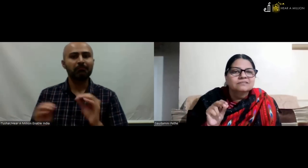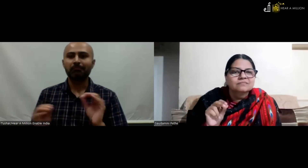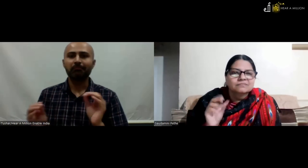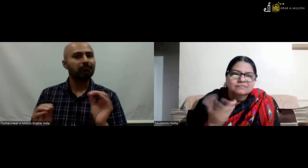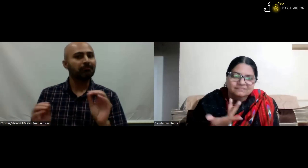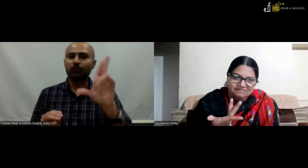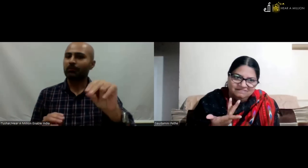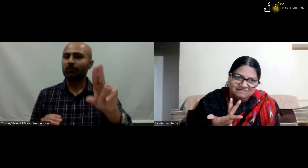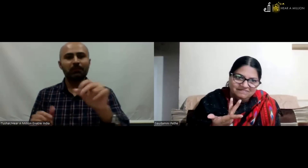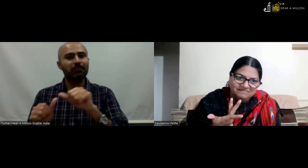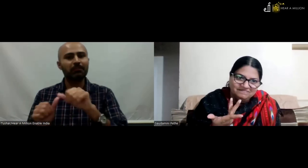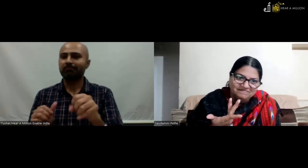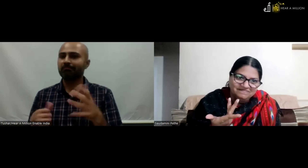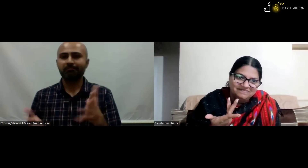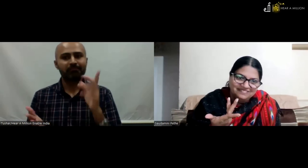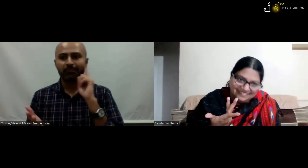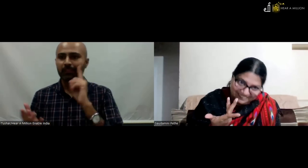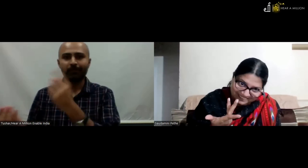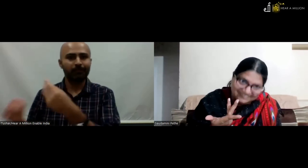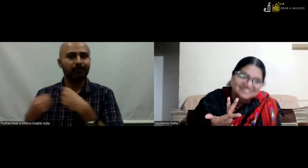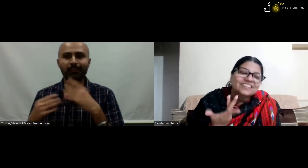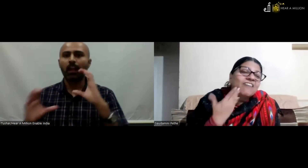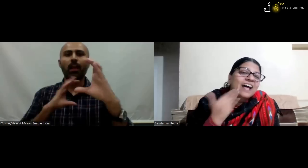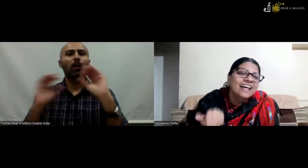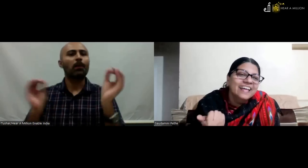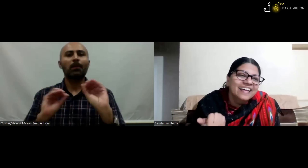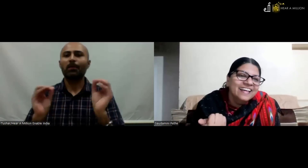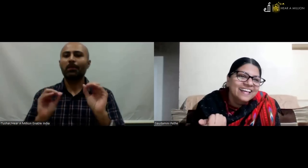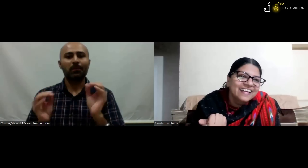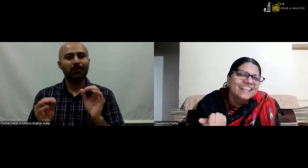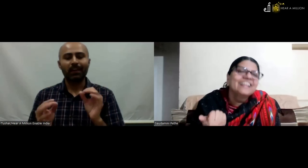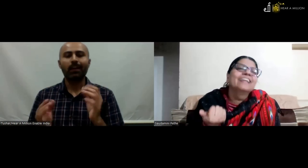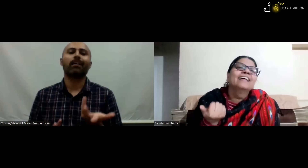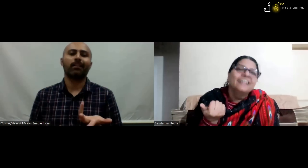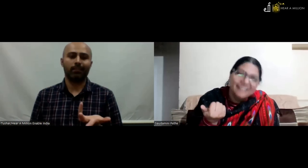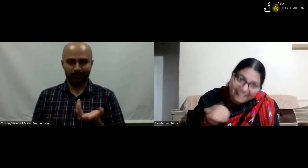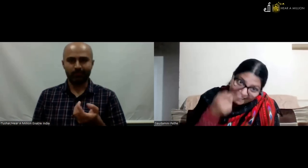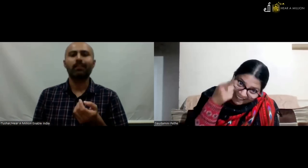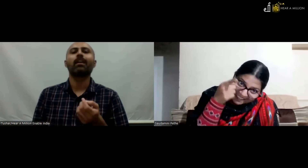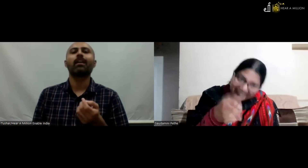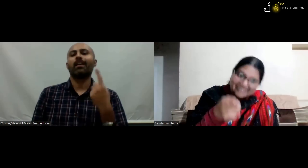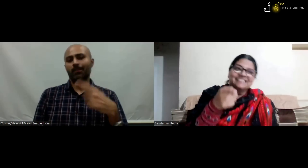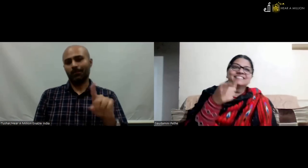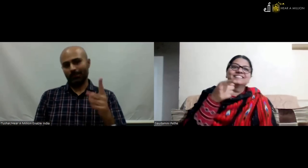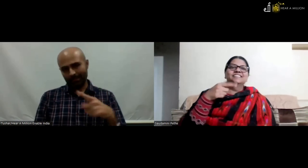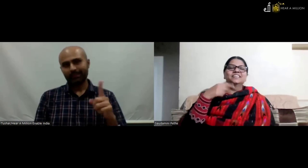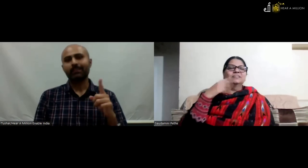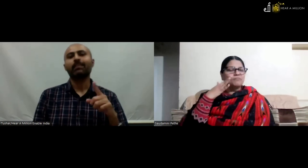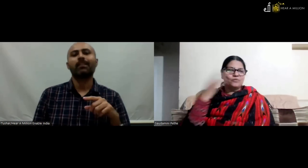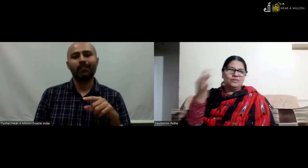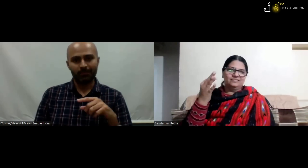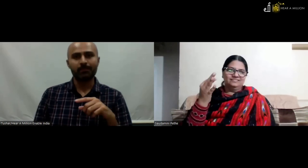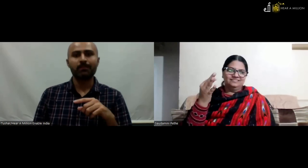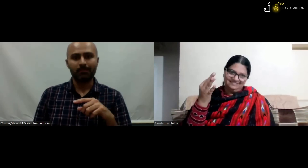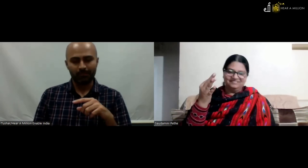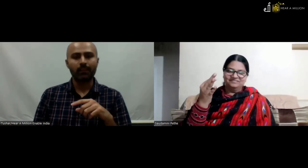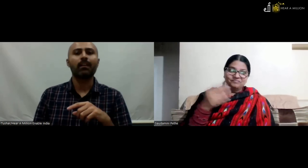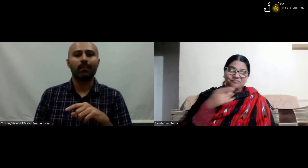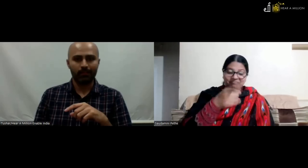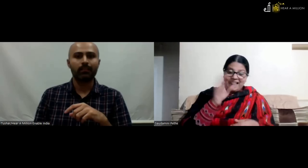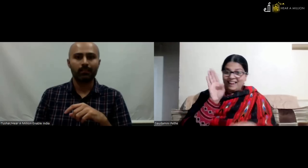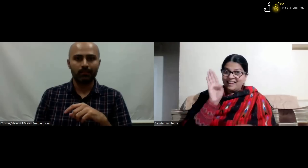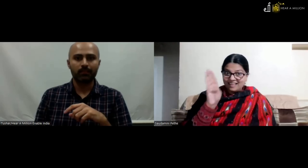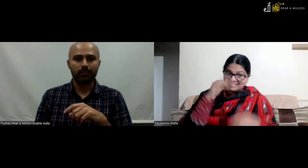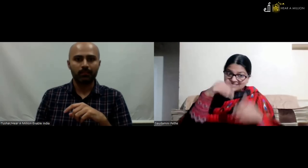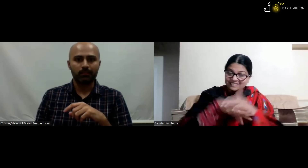offices, they need to provide the accessibility to the person with disability. Whether they are providing, Tushar, yes, no, they are not providing the accessibility to